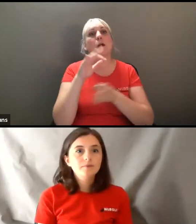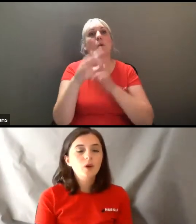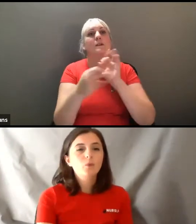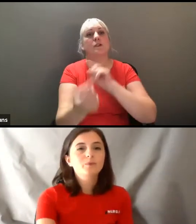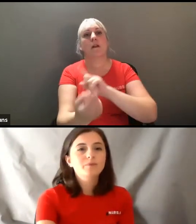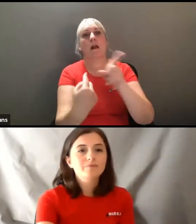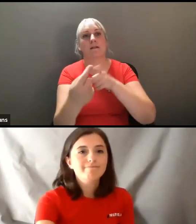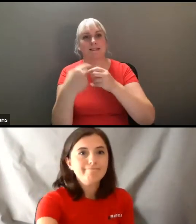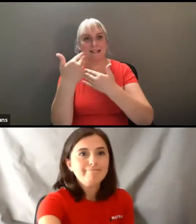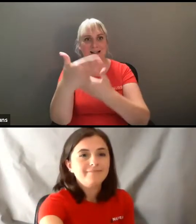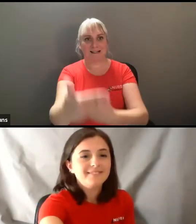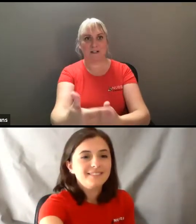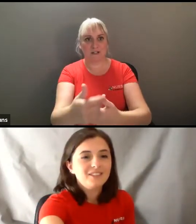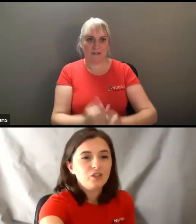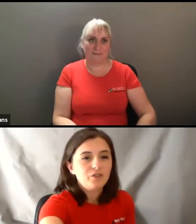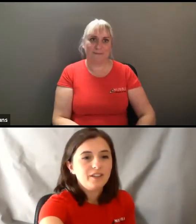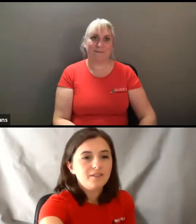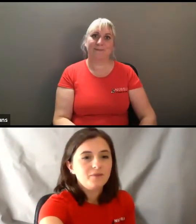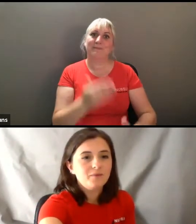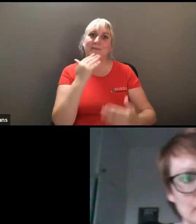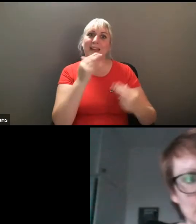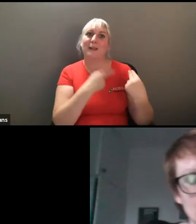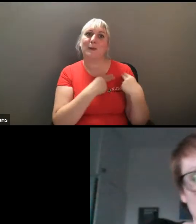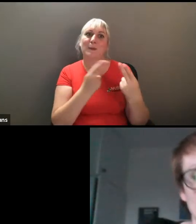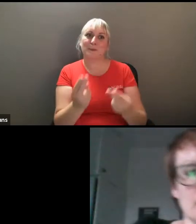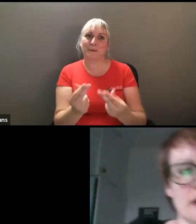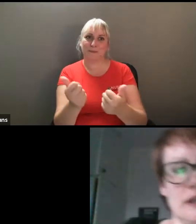section. Thanks, Ellen.